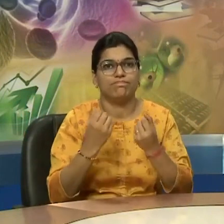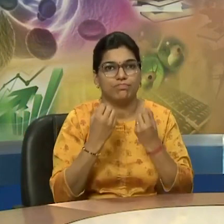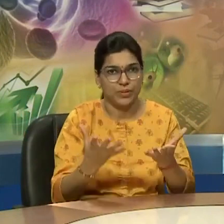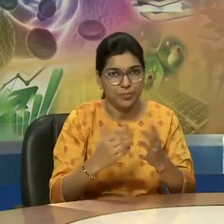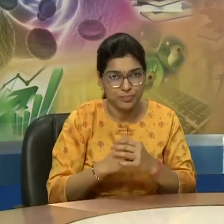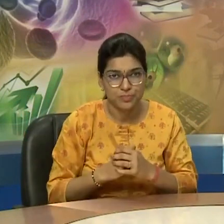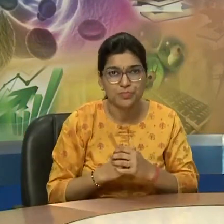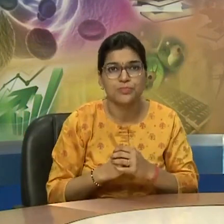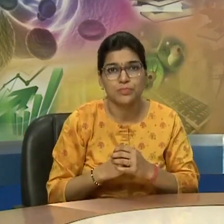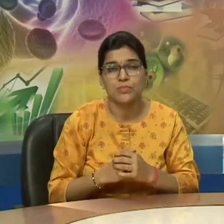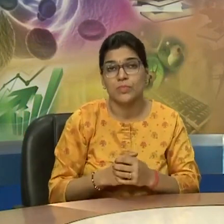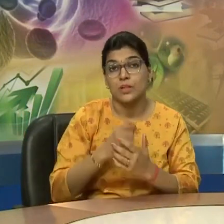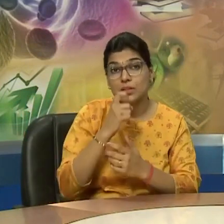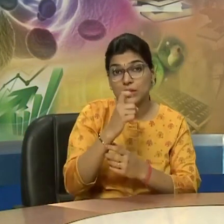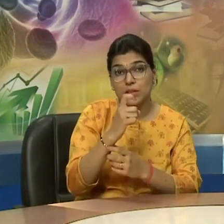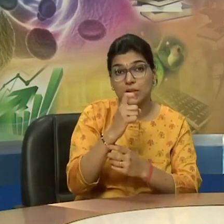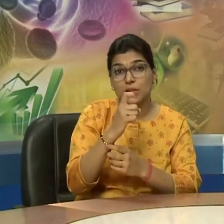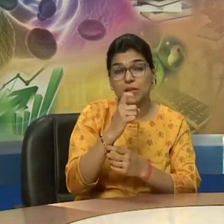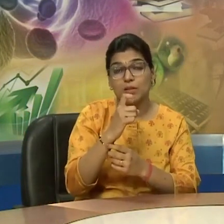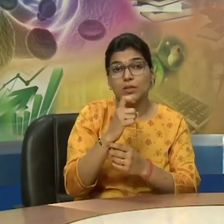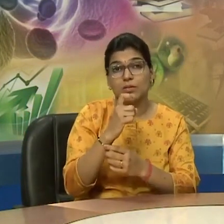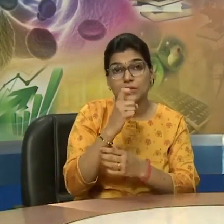75 children were